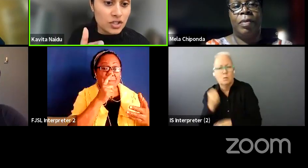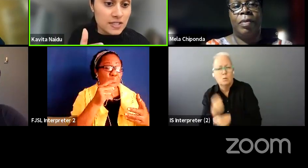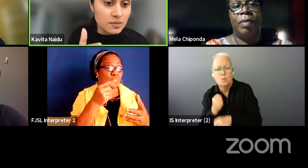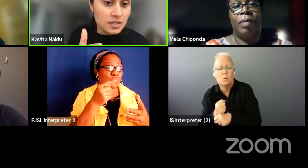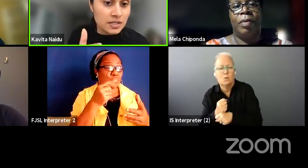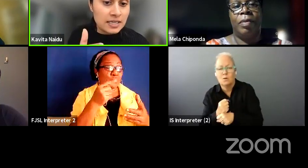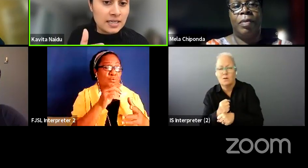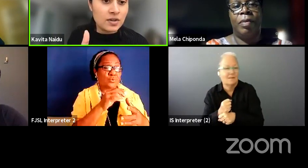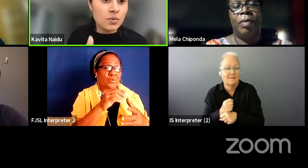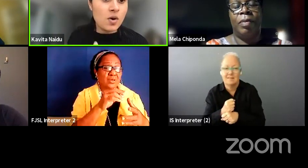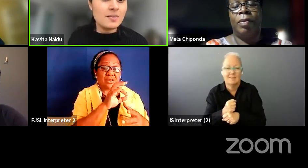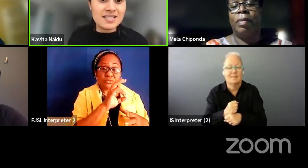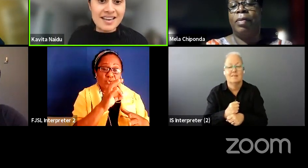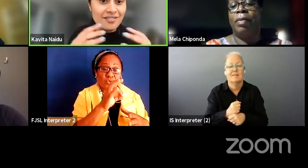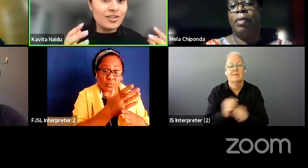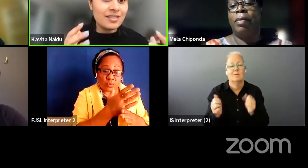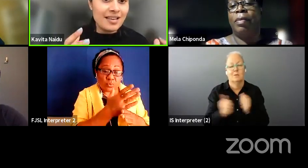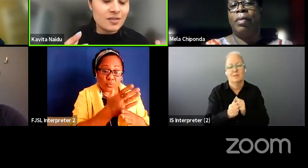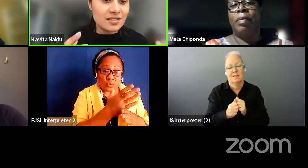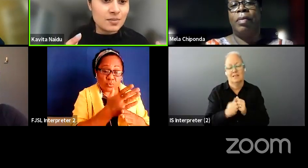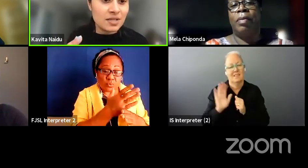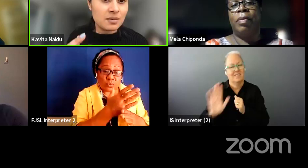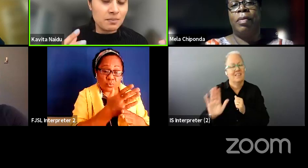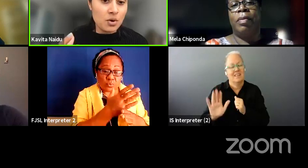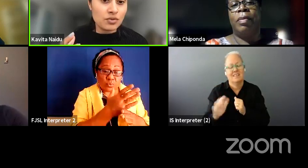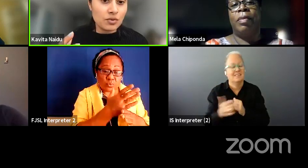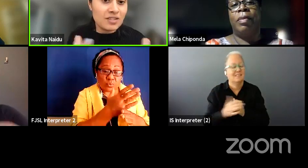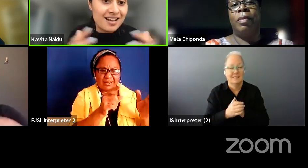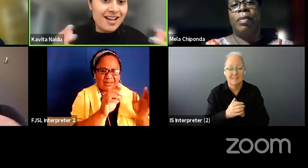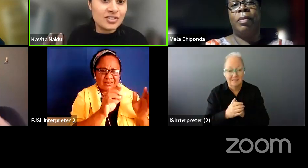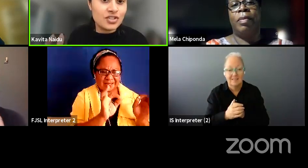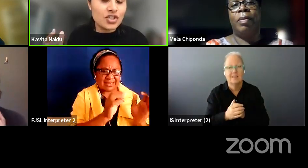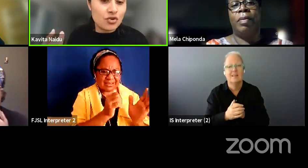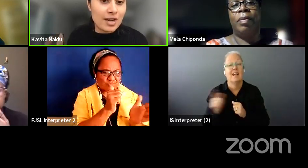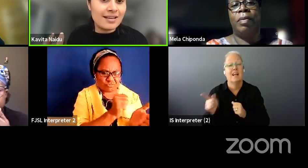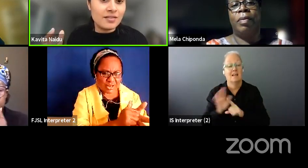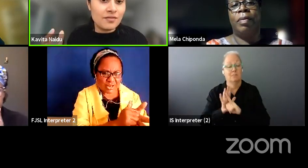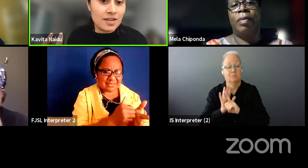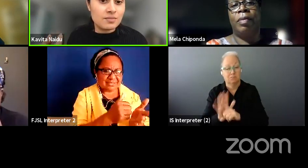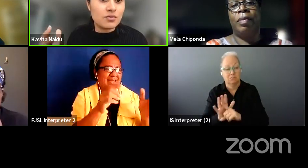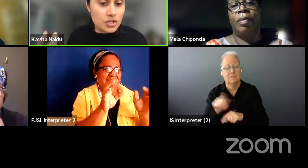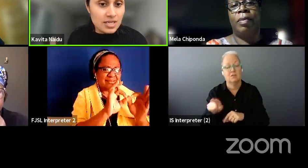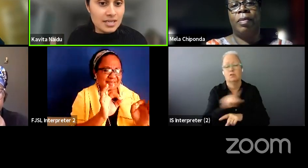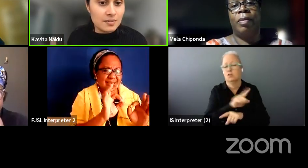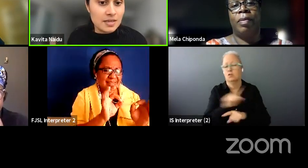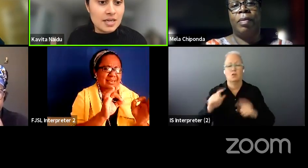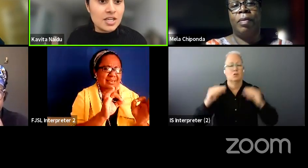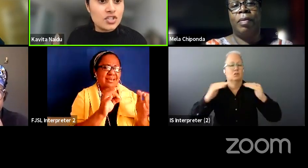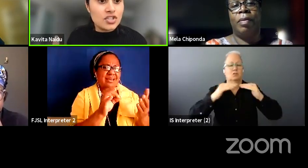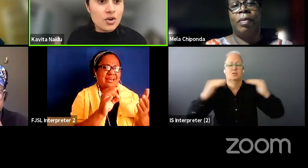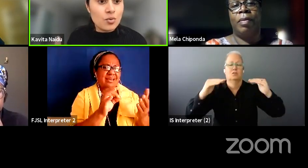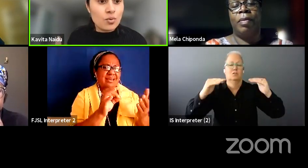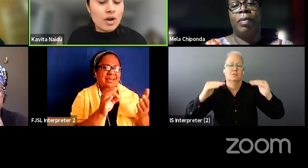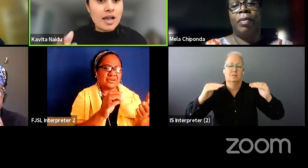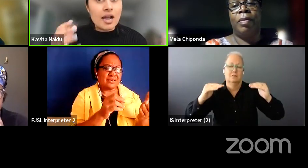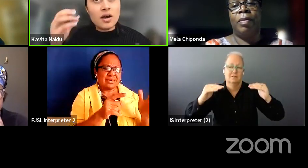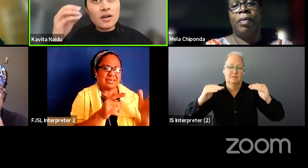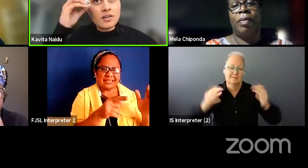structural adjustment requirements and everything else that's been imposed through this unjust trade and investment regime.